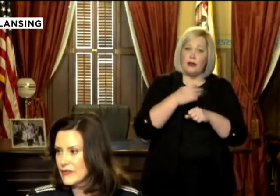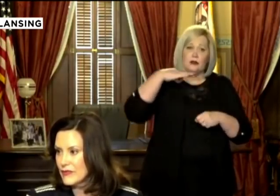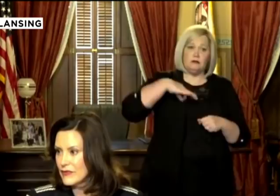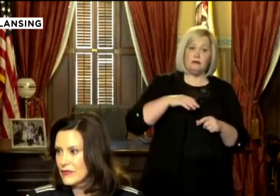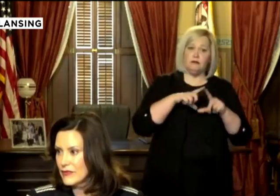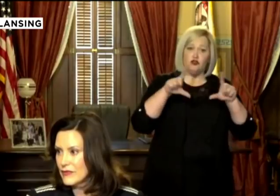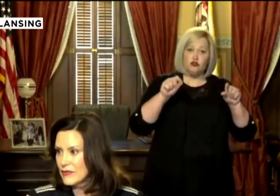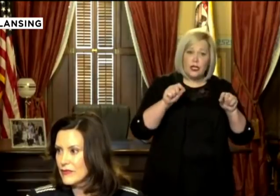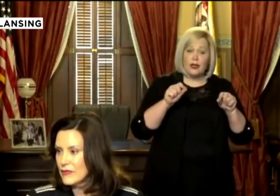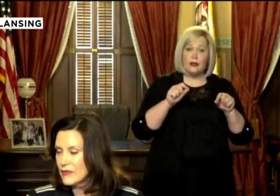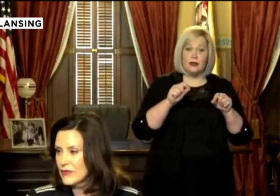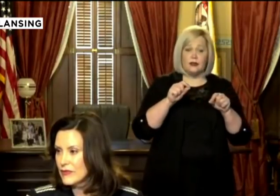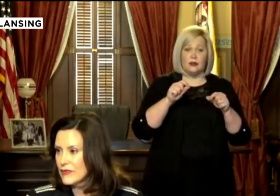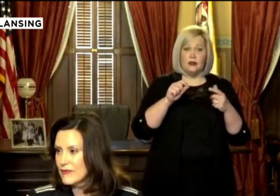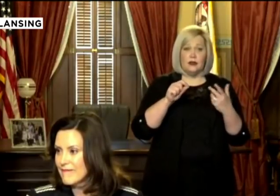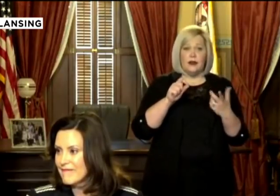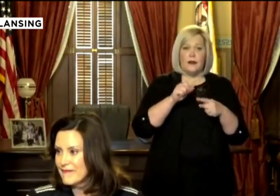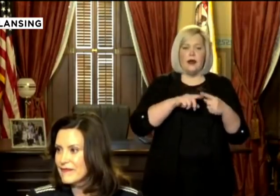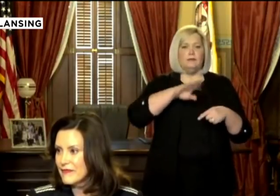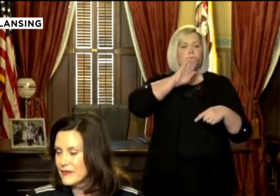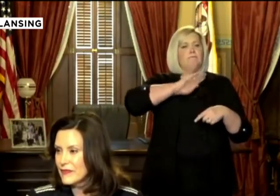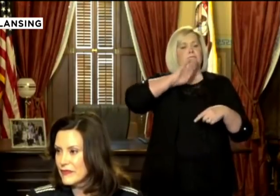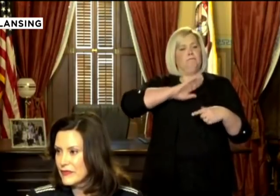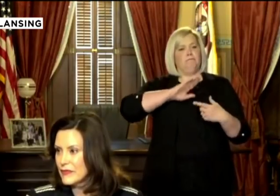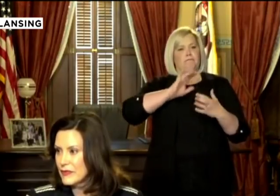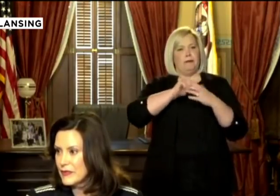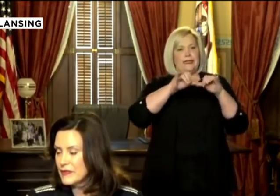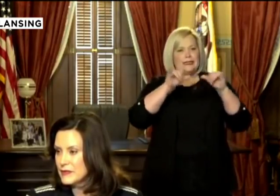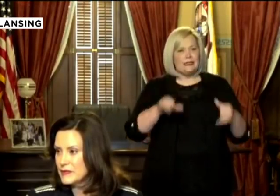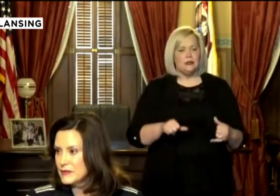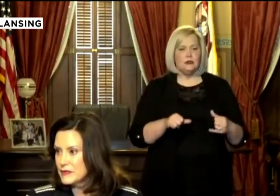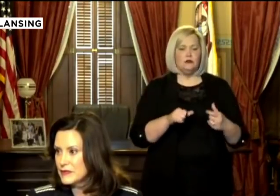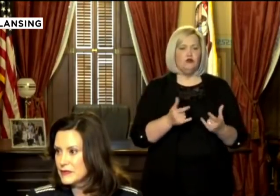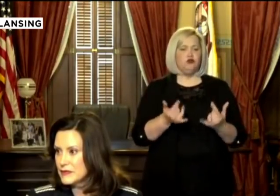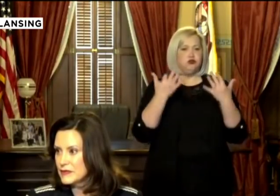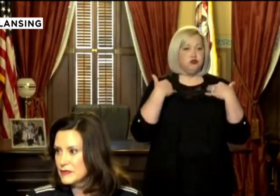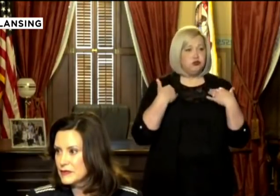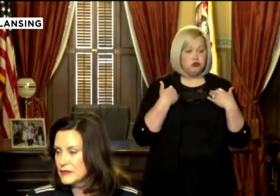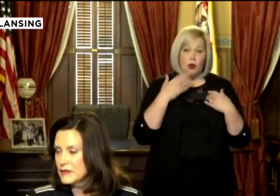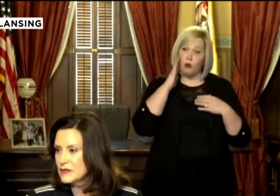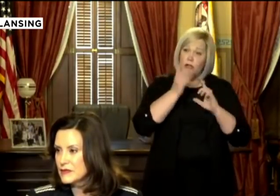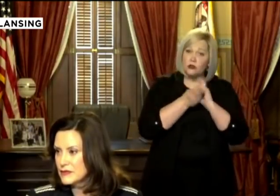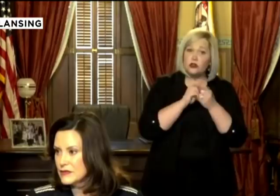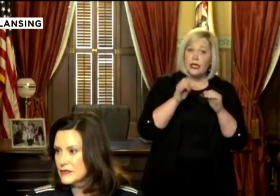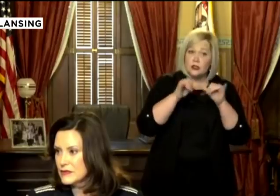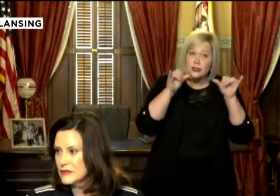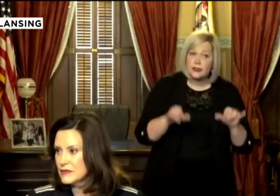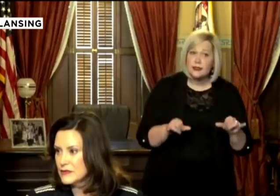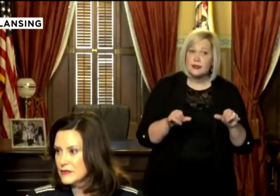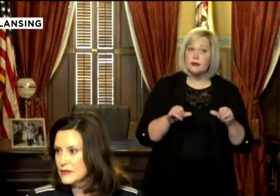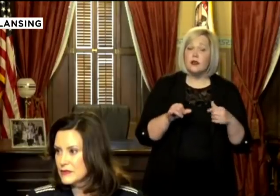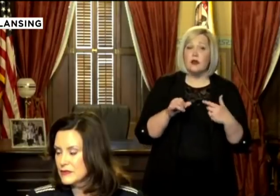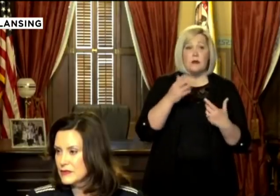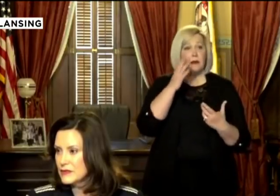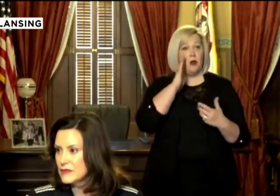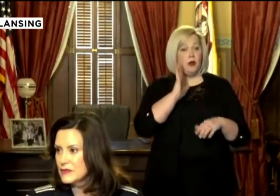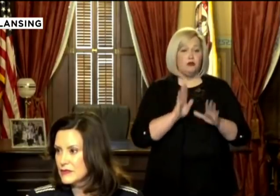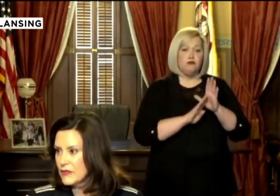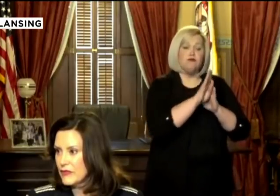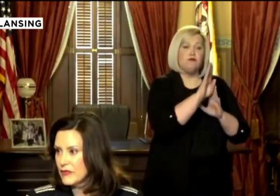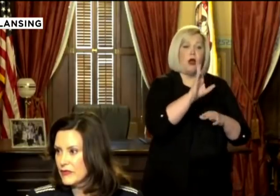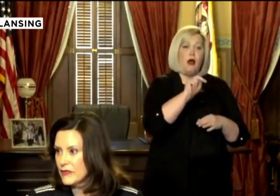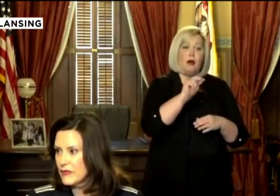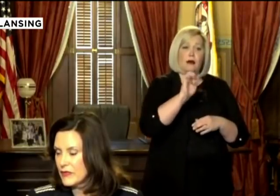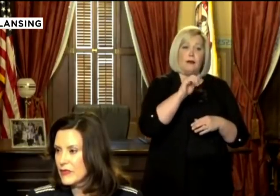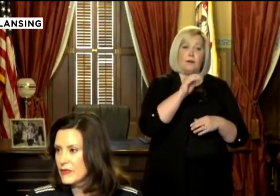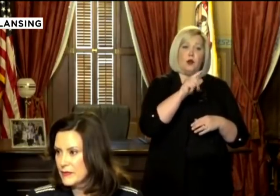as a result of COVID-19. Can you give us an update on if there's going to be any changes to the system, if there will be an unemployment task force,